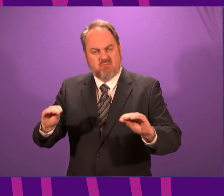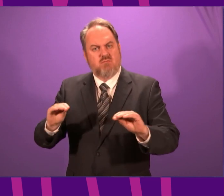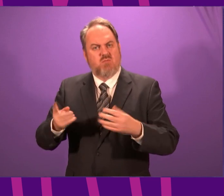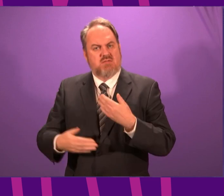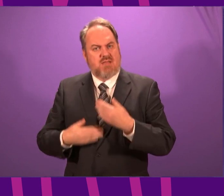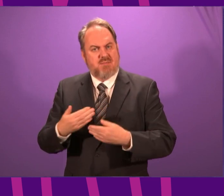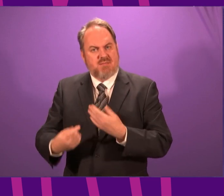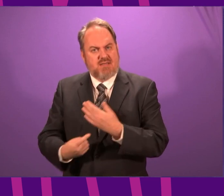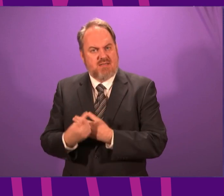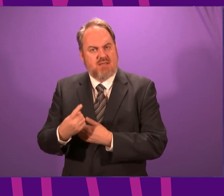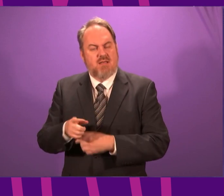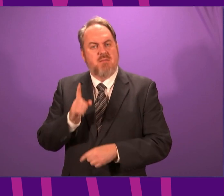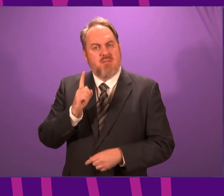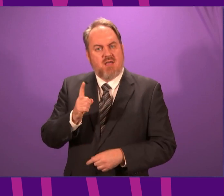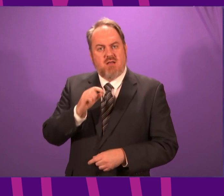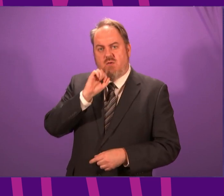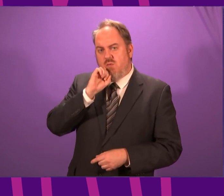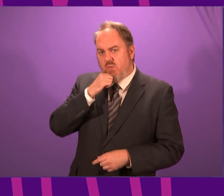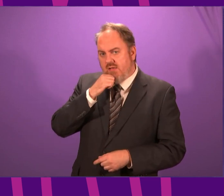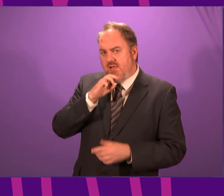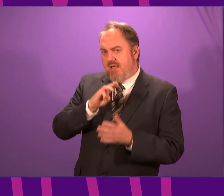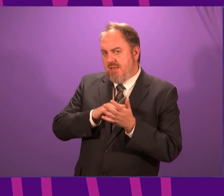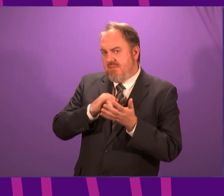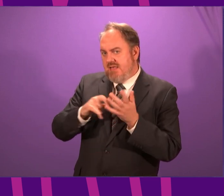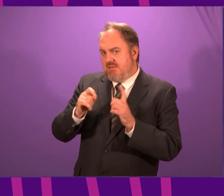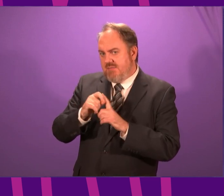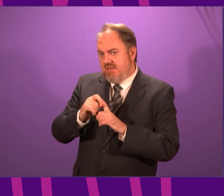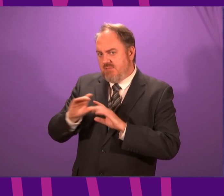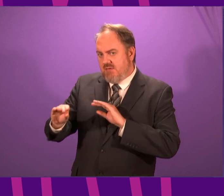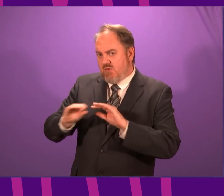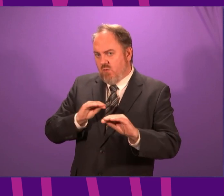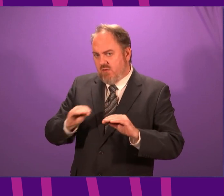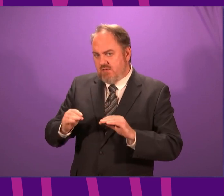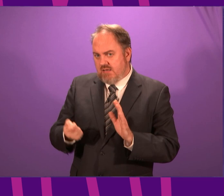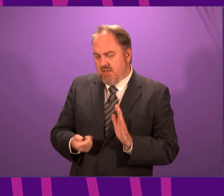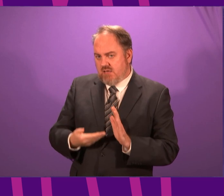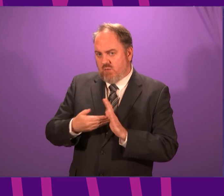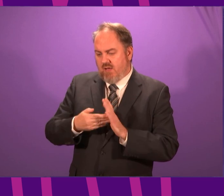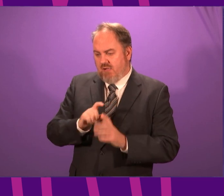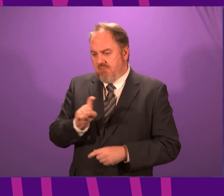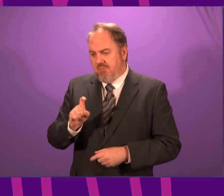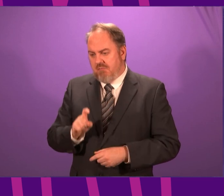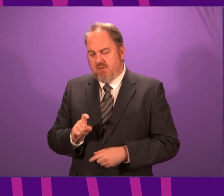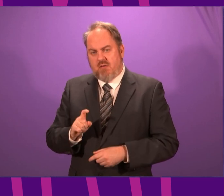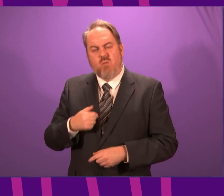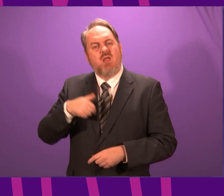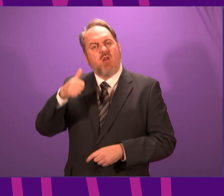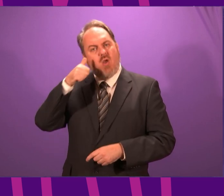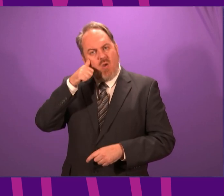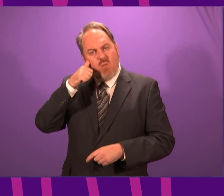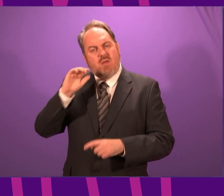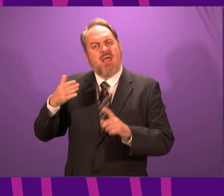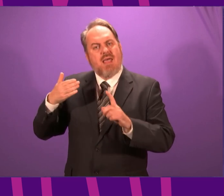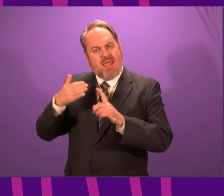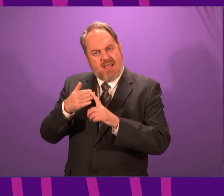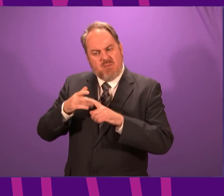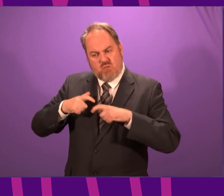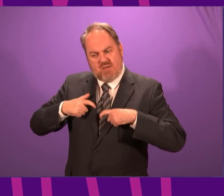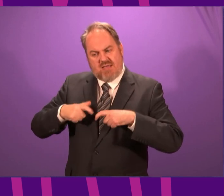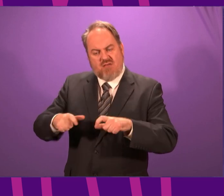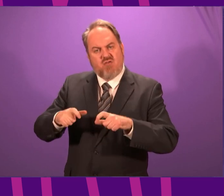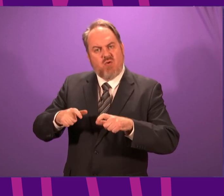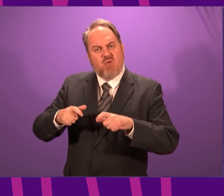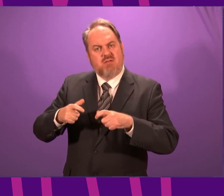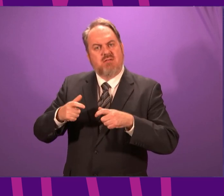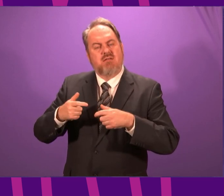will local SPs also be consulted? There is a commitment to keep schools open at levels and a